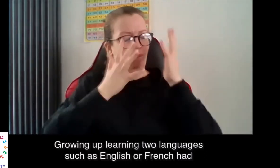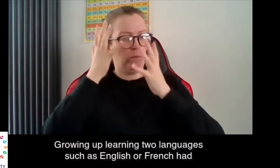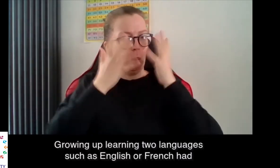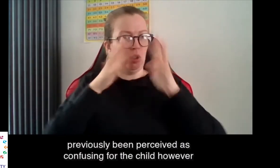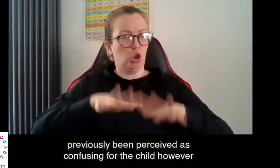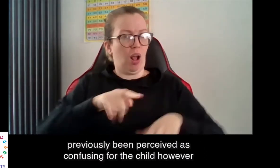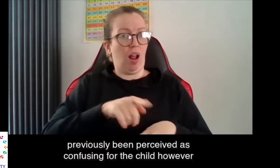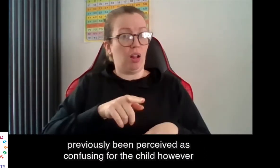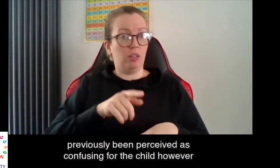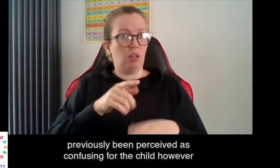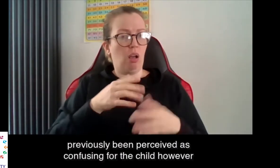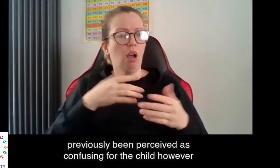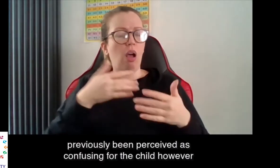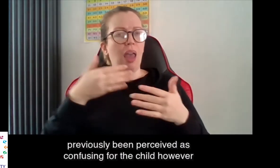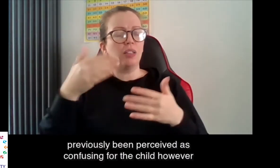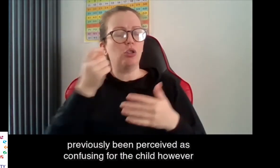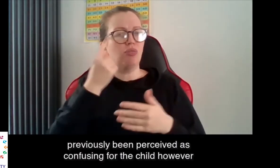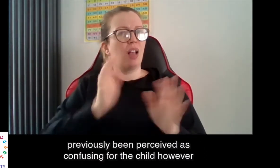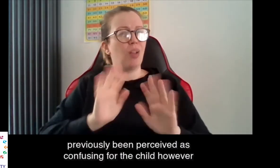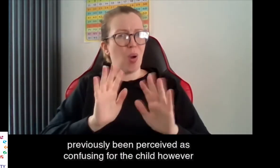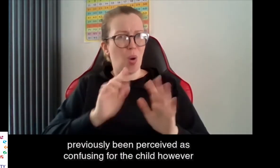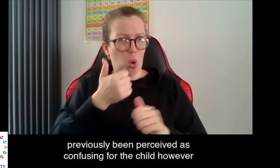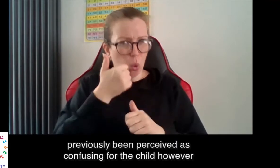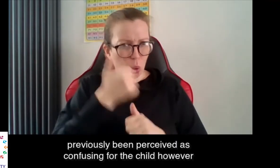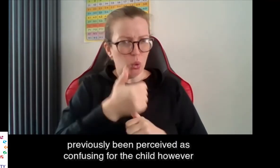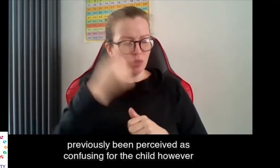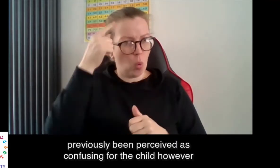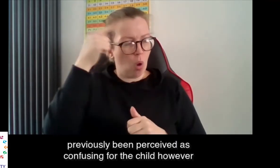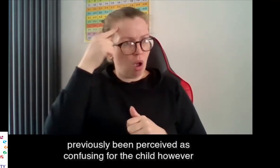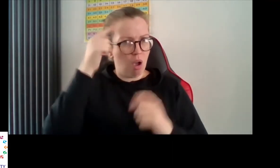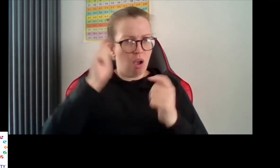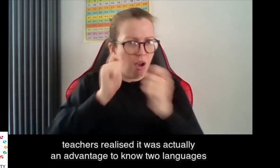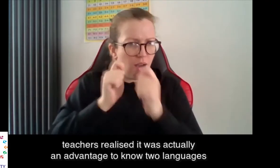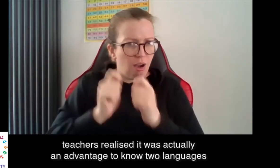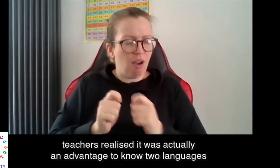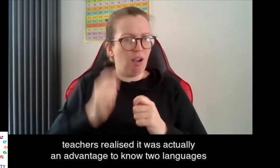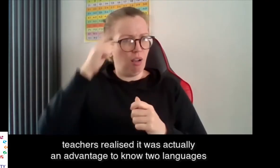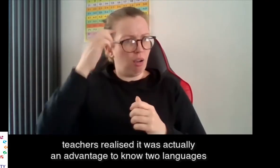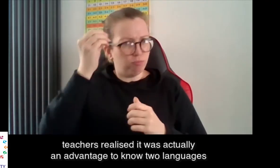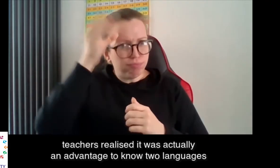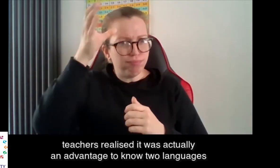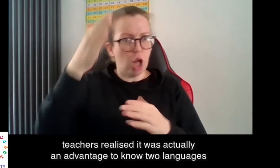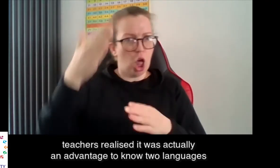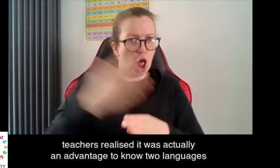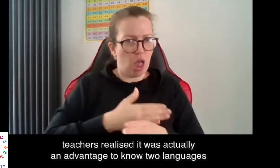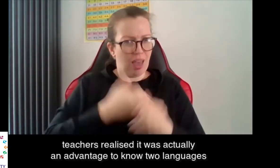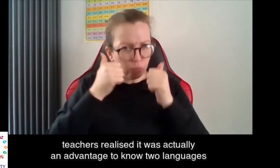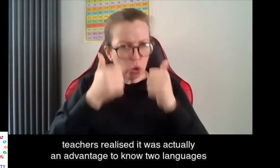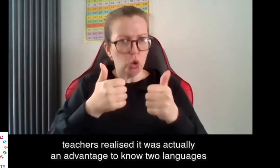had previously been perceived as confusing for the child. However, teachers realised it was actually an advantage to know